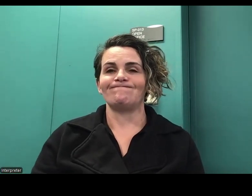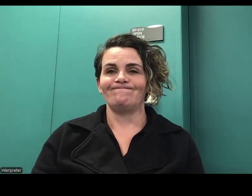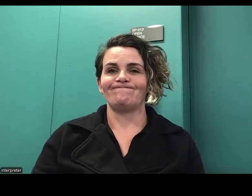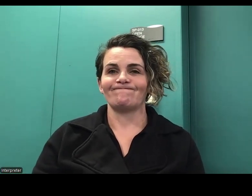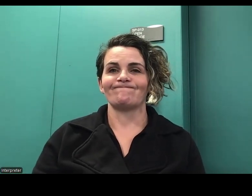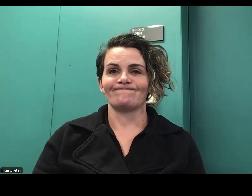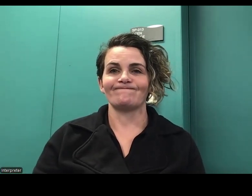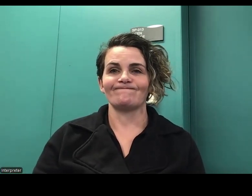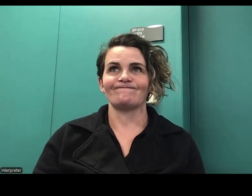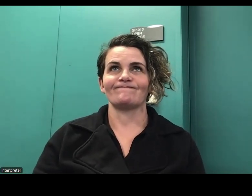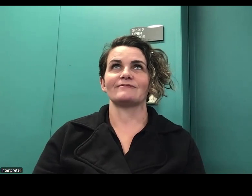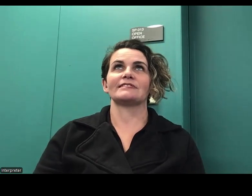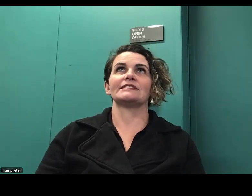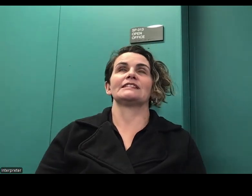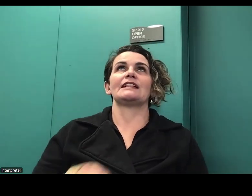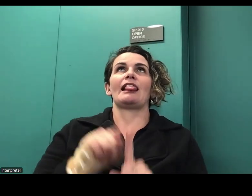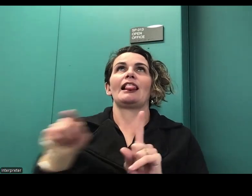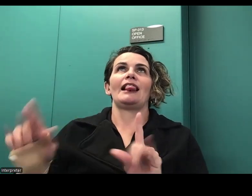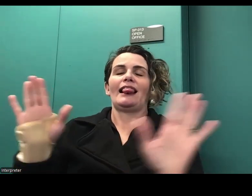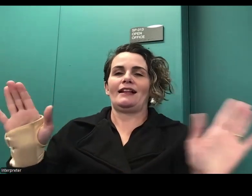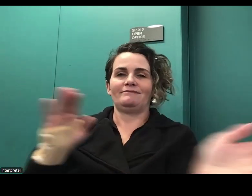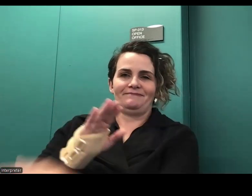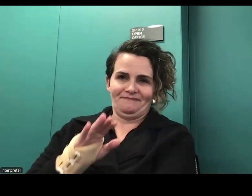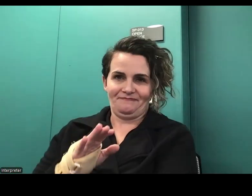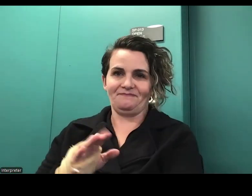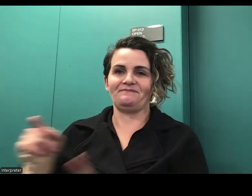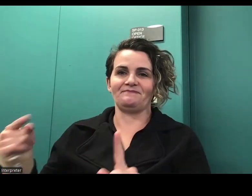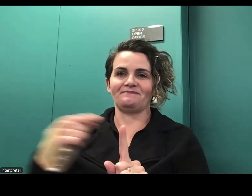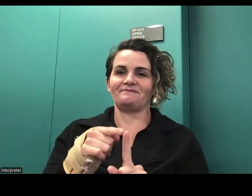There are lots. Okay, I'm not going to talk about loopholes. Anyway, I am going